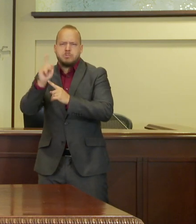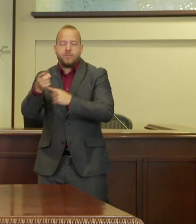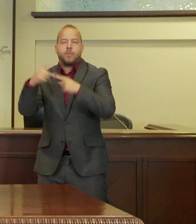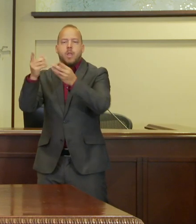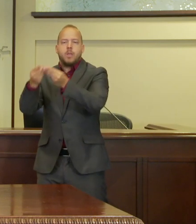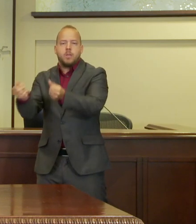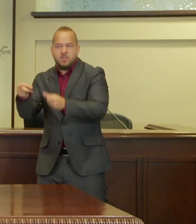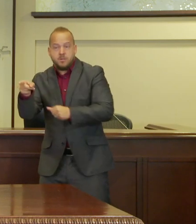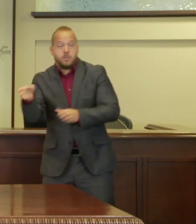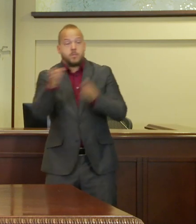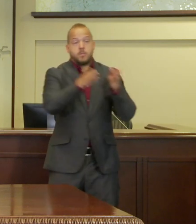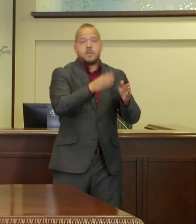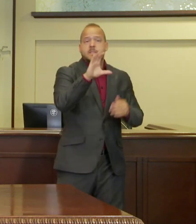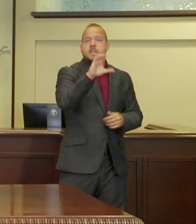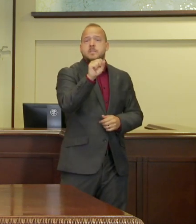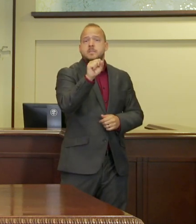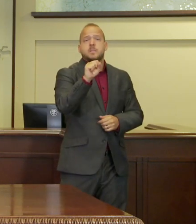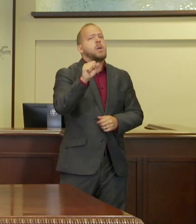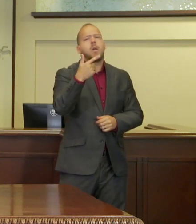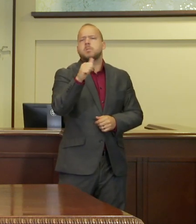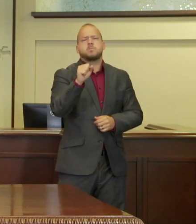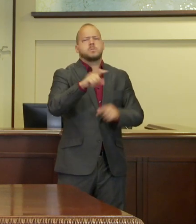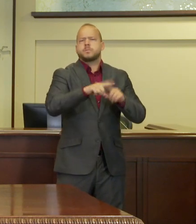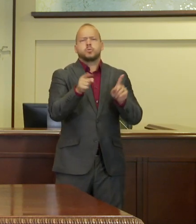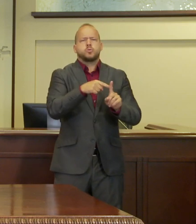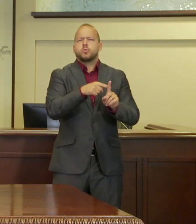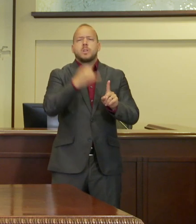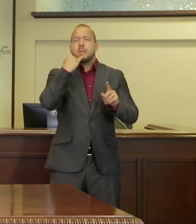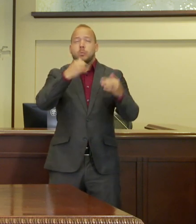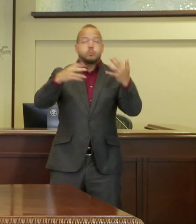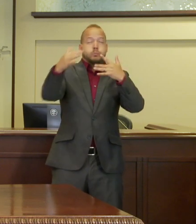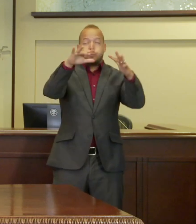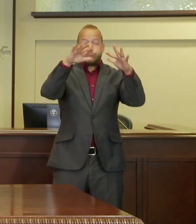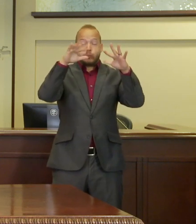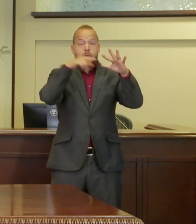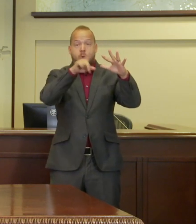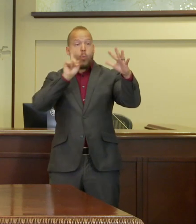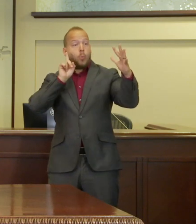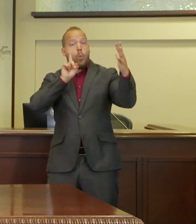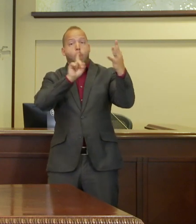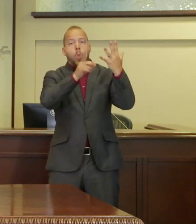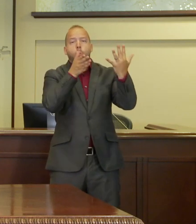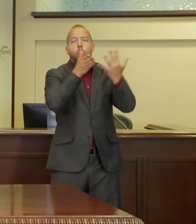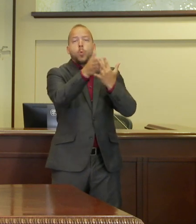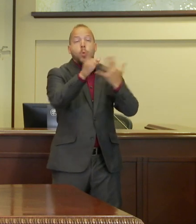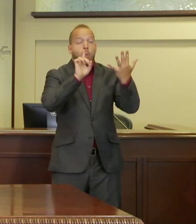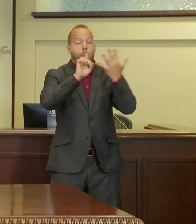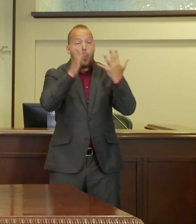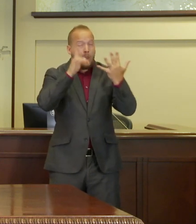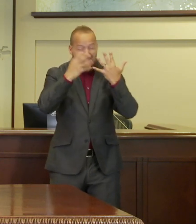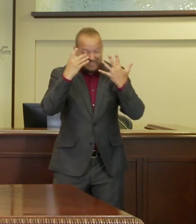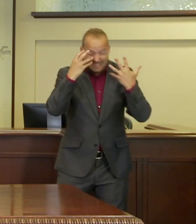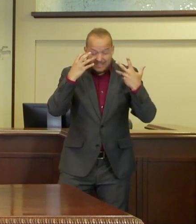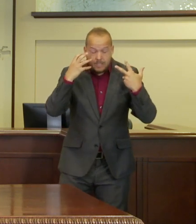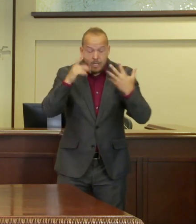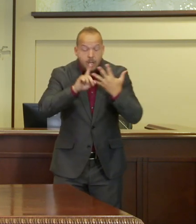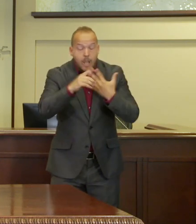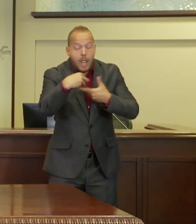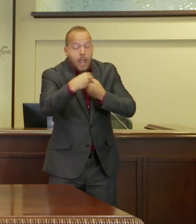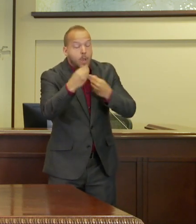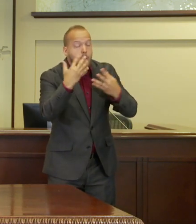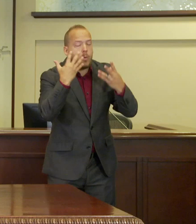a substance that if you walk out of it, you really stop feeling the effects almost right away, and you'll have